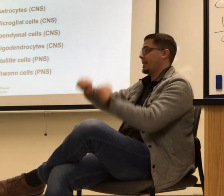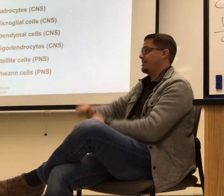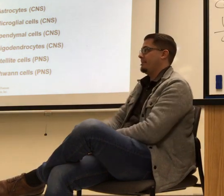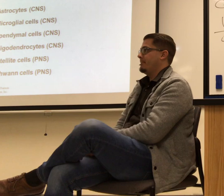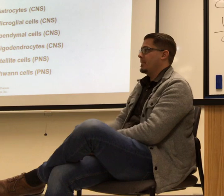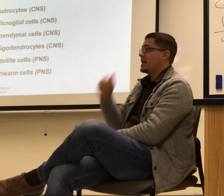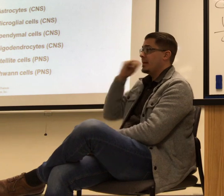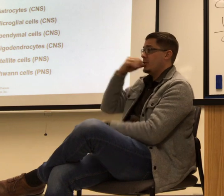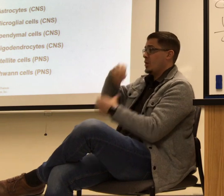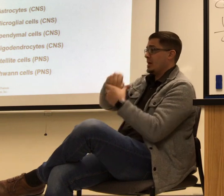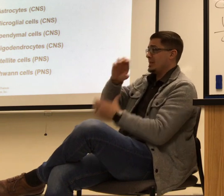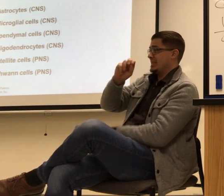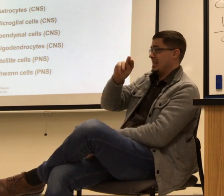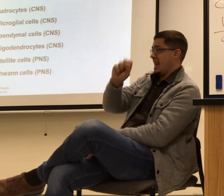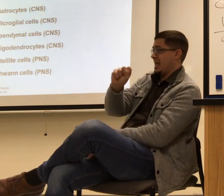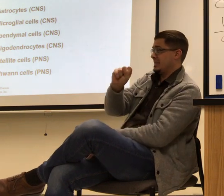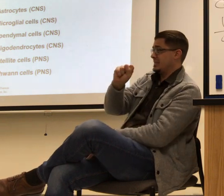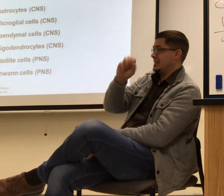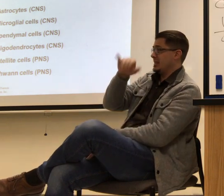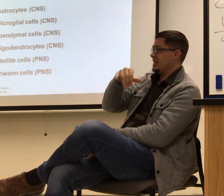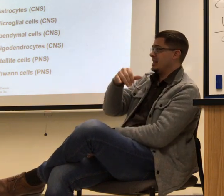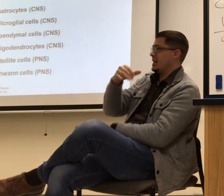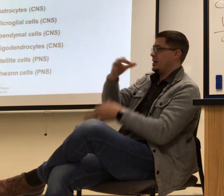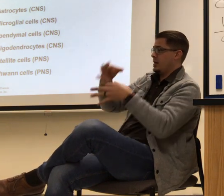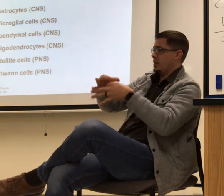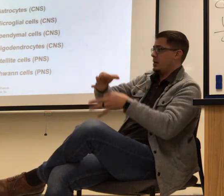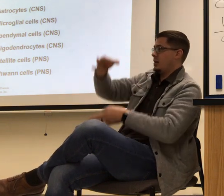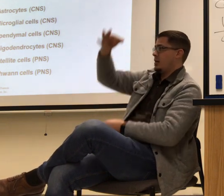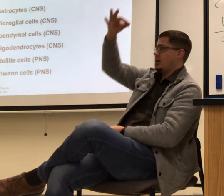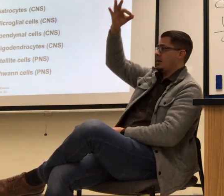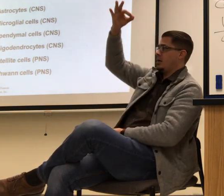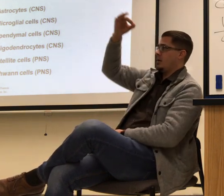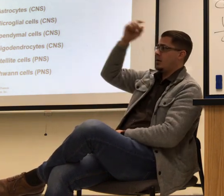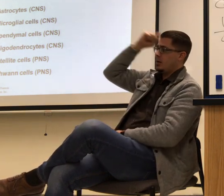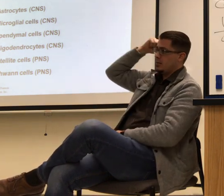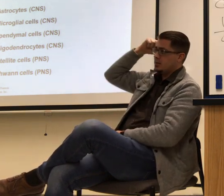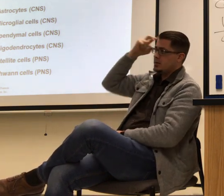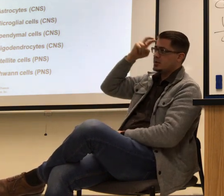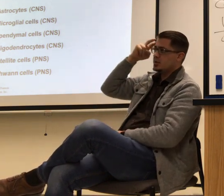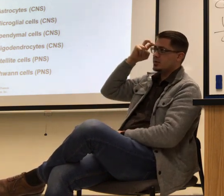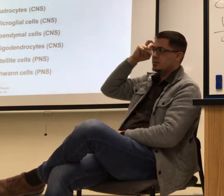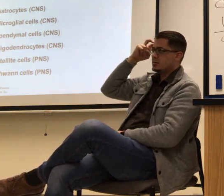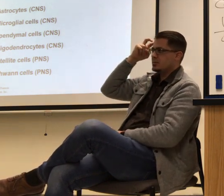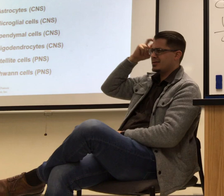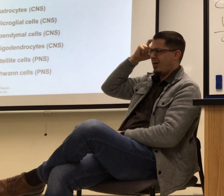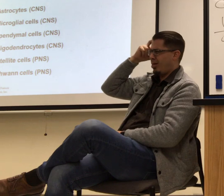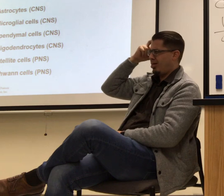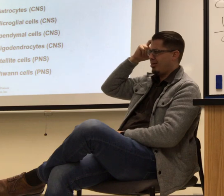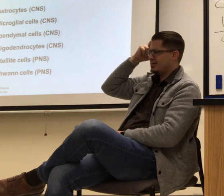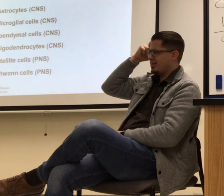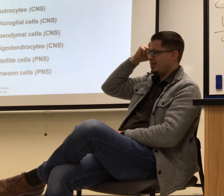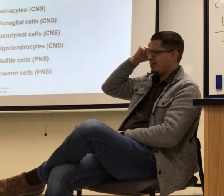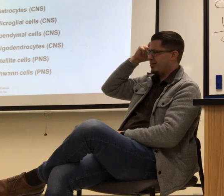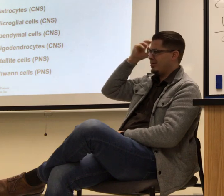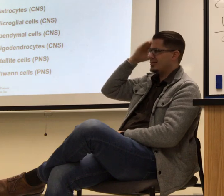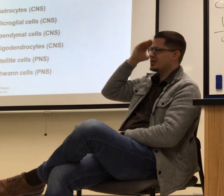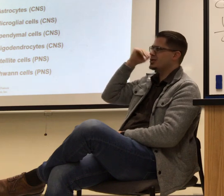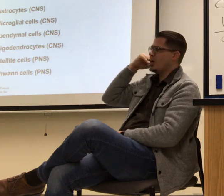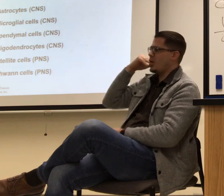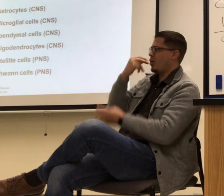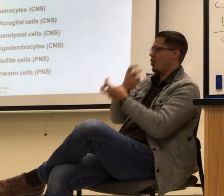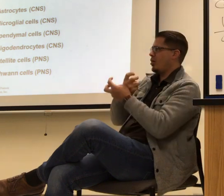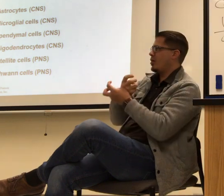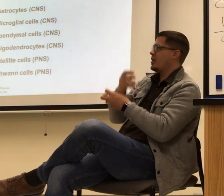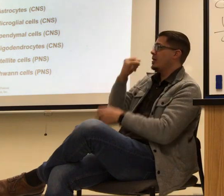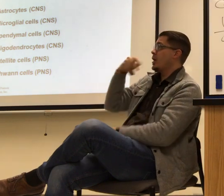you're in the CNS, you're in the protective casing of the skull, the cranium, or the vertebral column. If you're in the peripheral